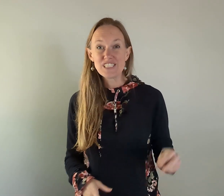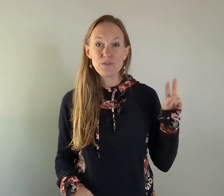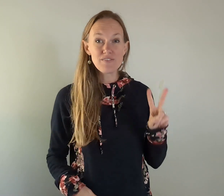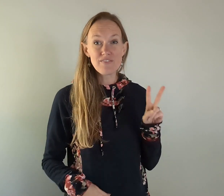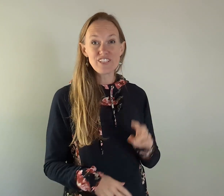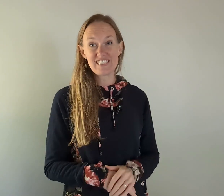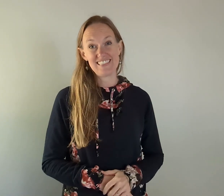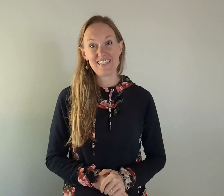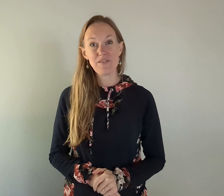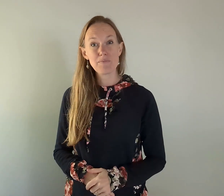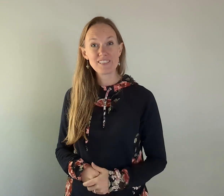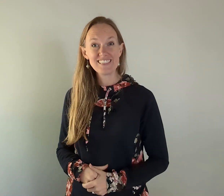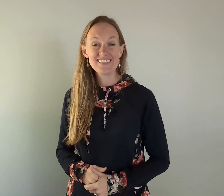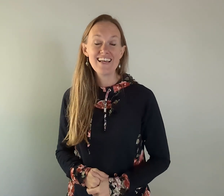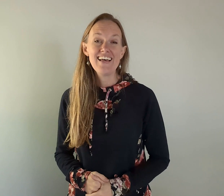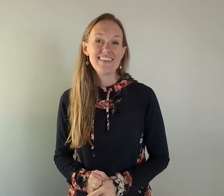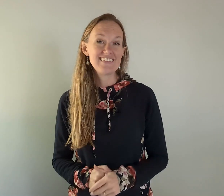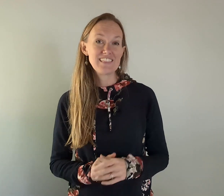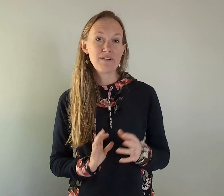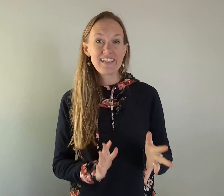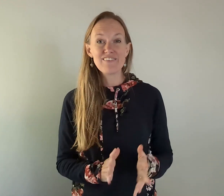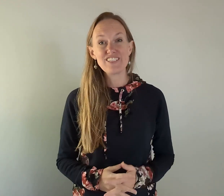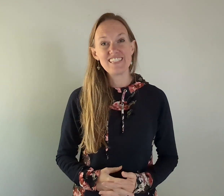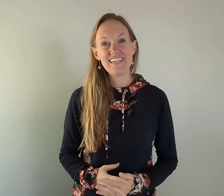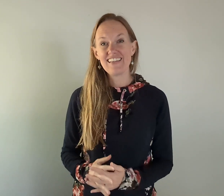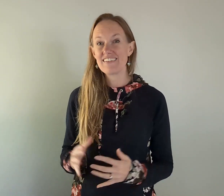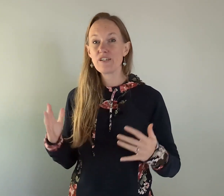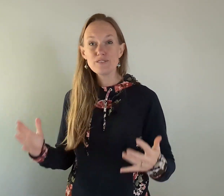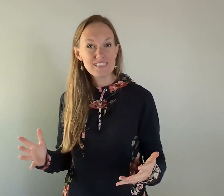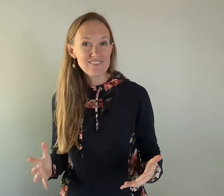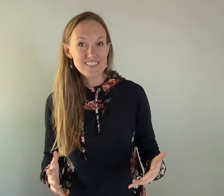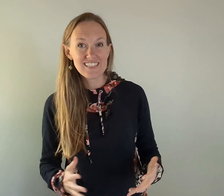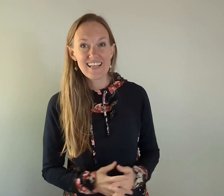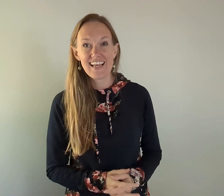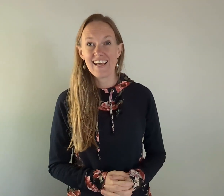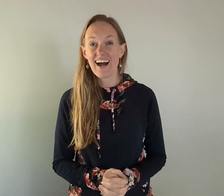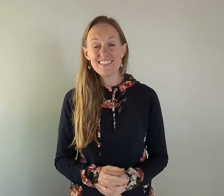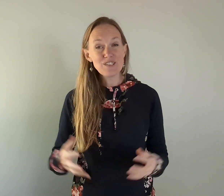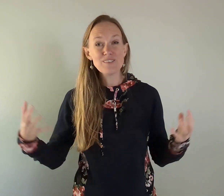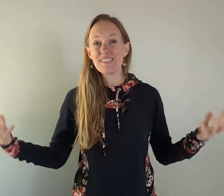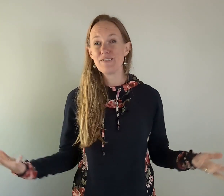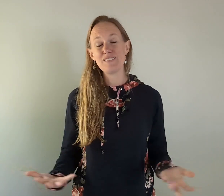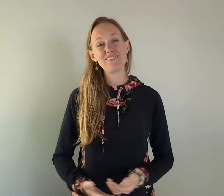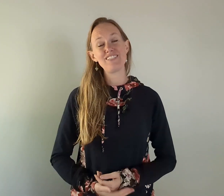two different versions that you can purchase. There is their regular version and their acoustic version, and I chose the acoustic